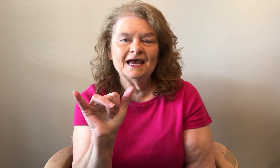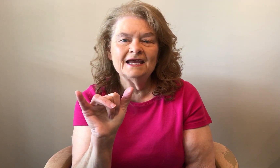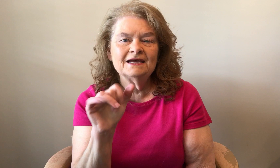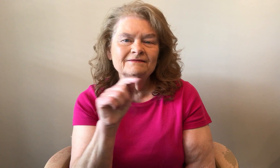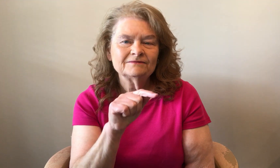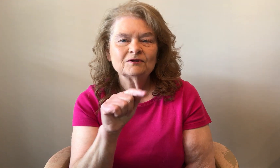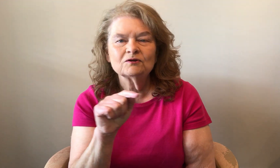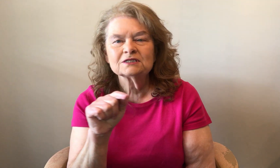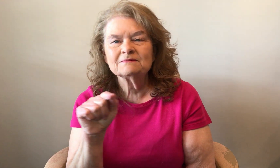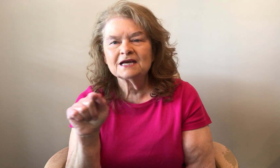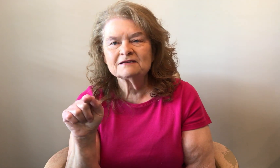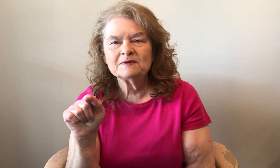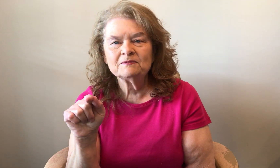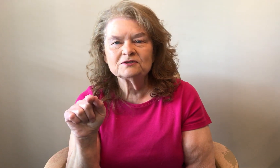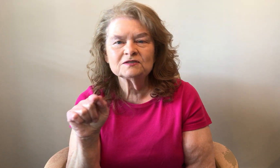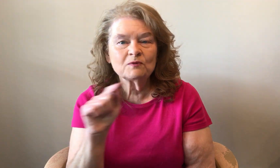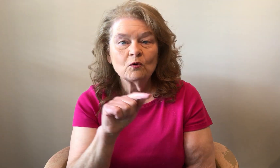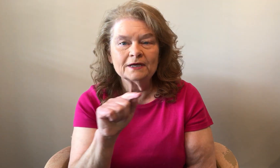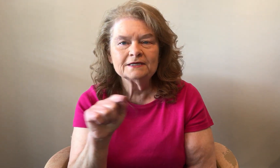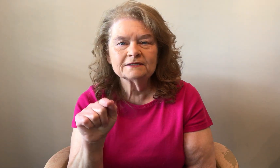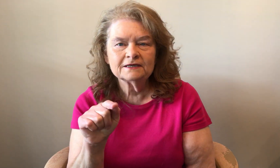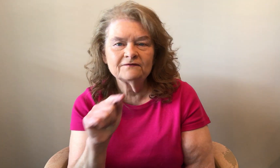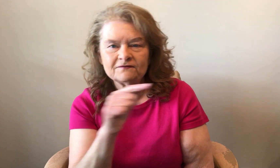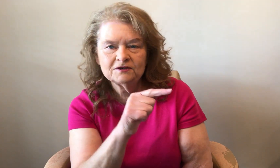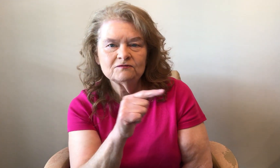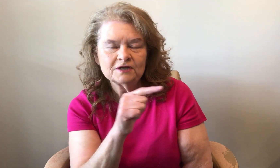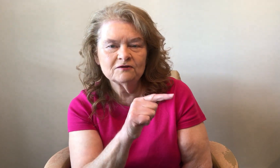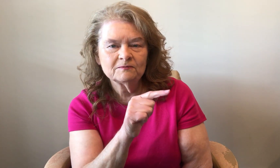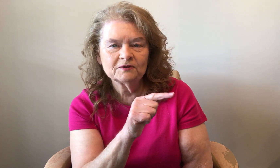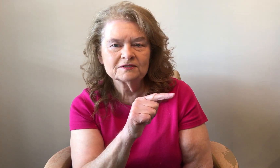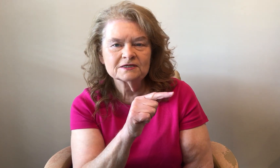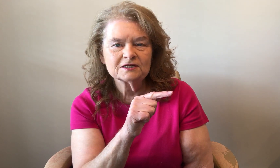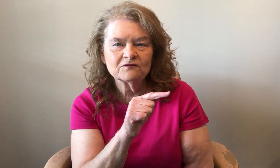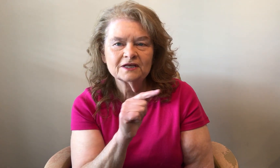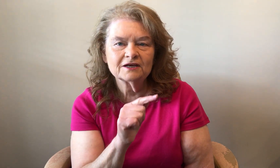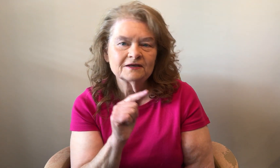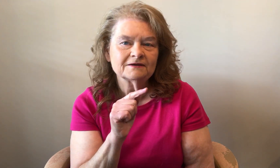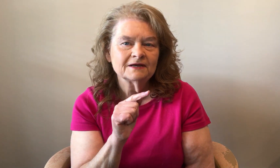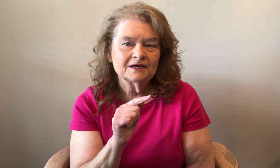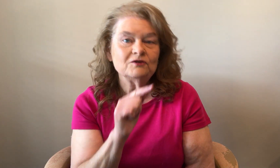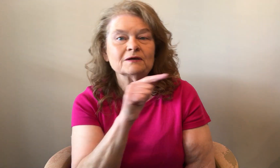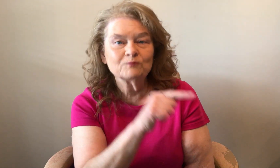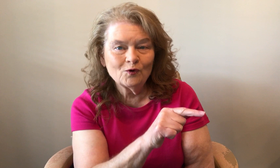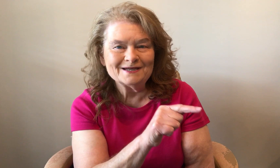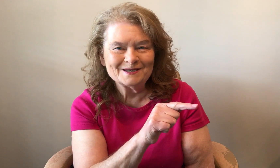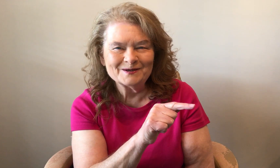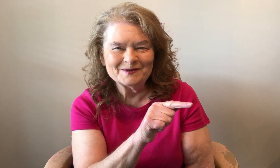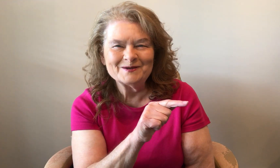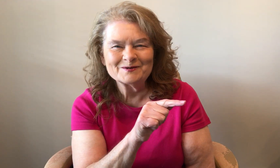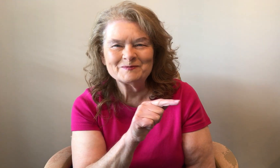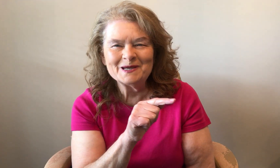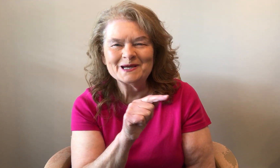They, or sometimes people just point, if you know the person's over there that you can point to that you're speaking